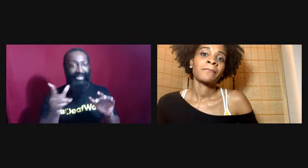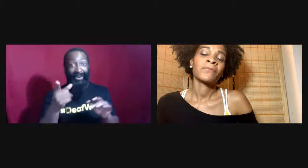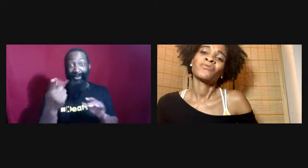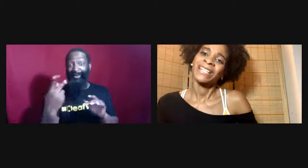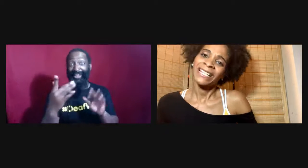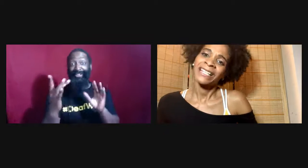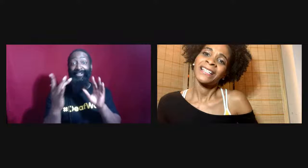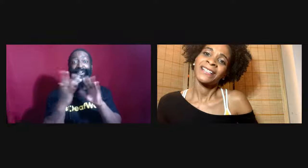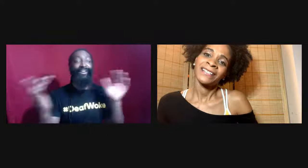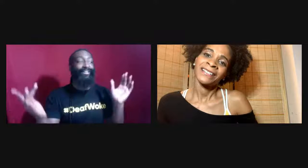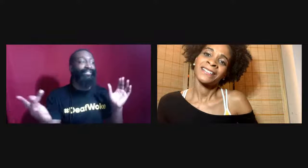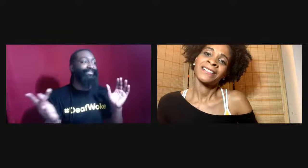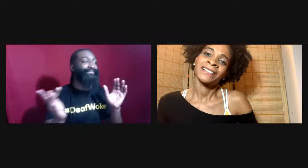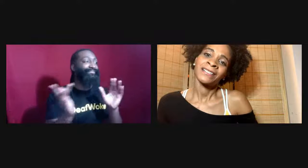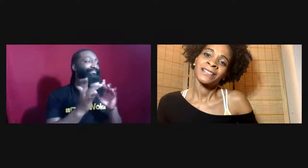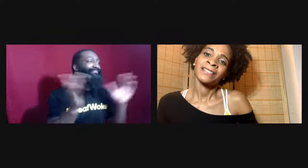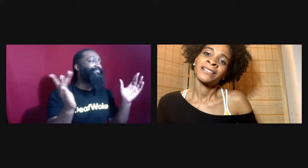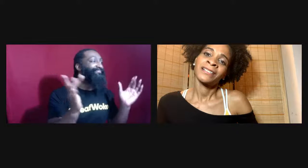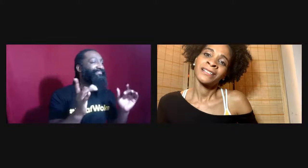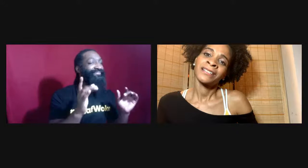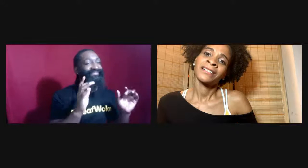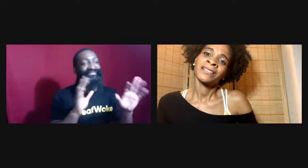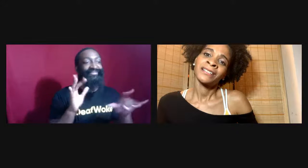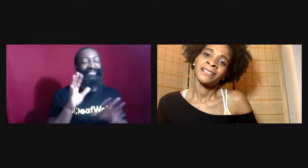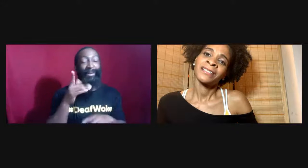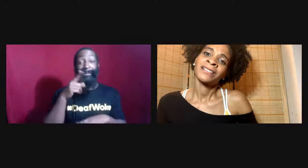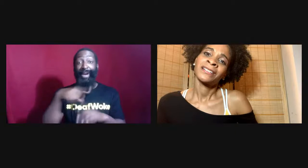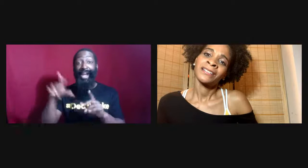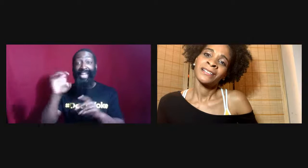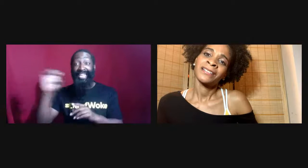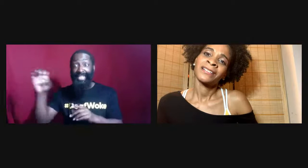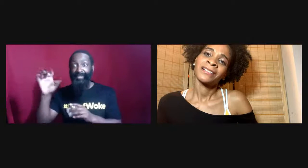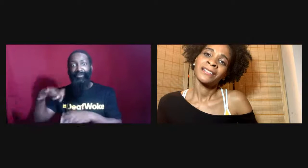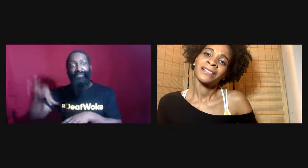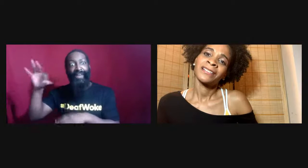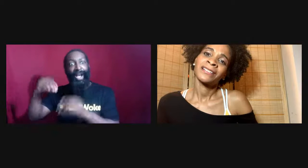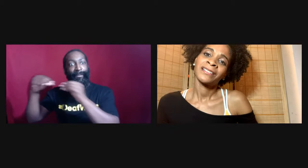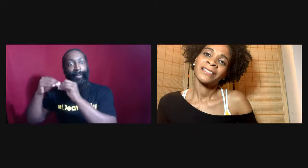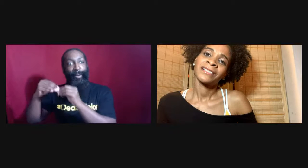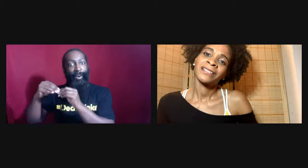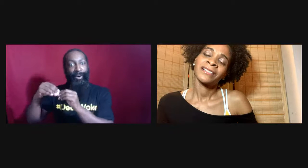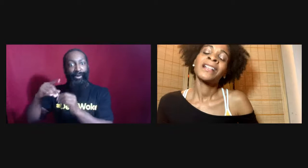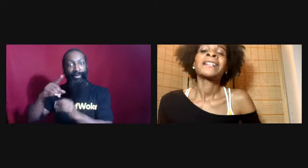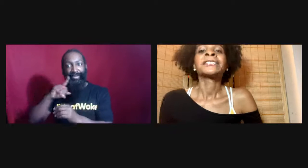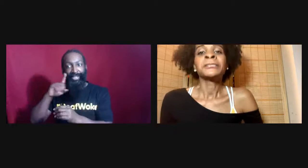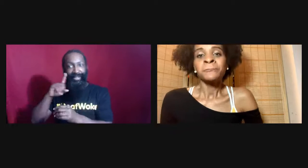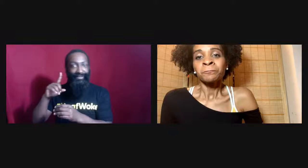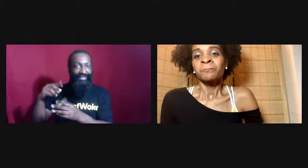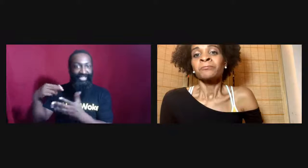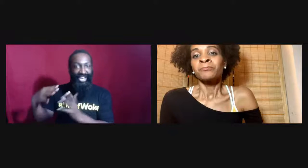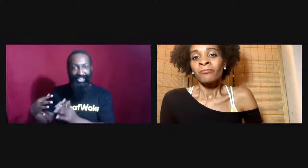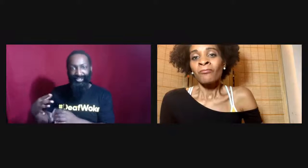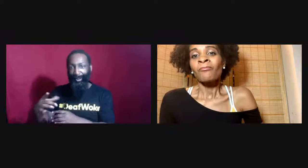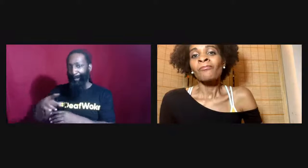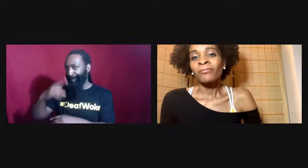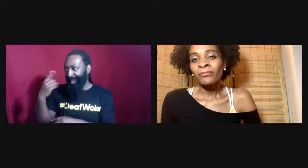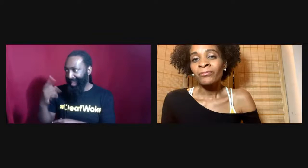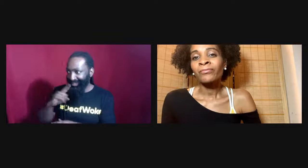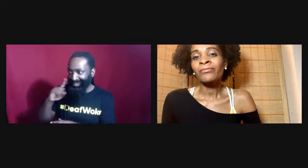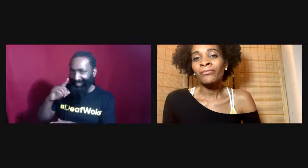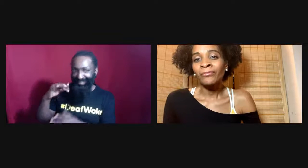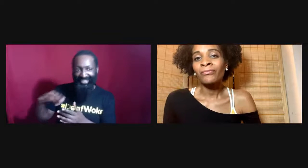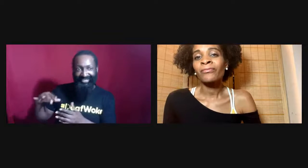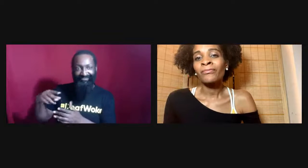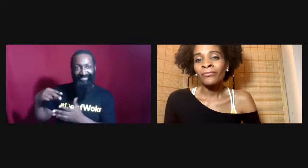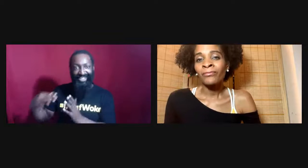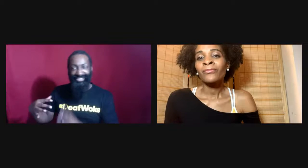difficult trying to find and connect. Mm-hmm. You know, you and I, we got a lot going on, so we touch base every so often. You